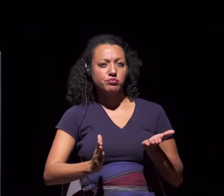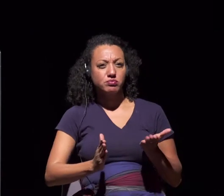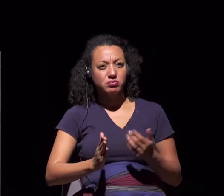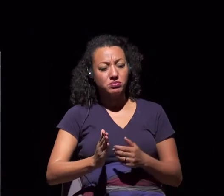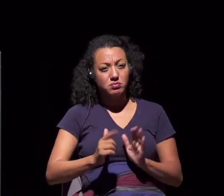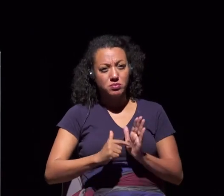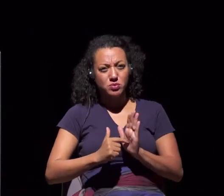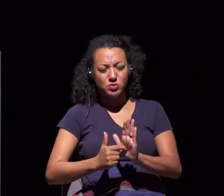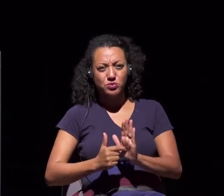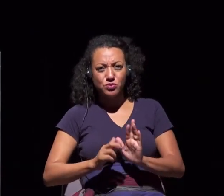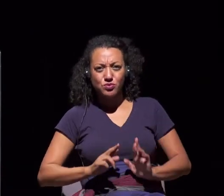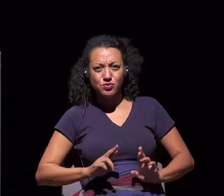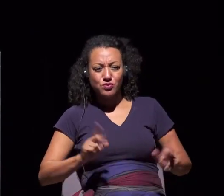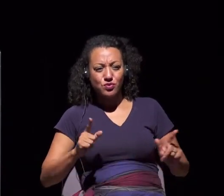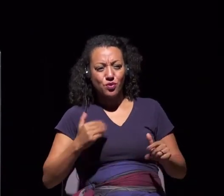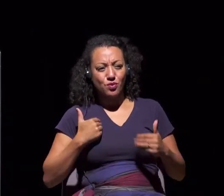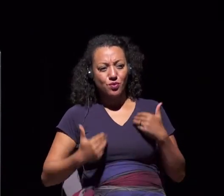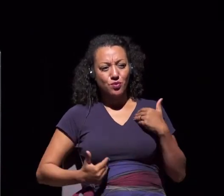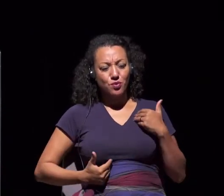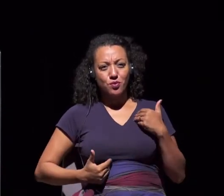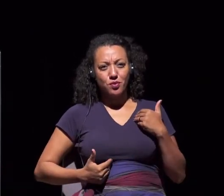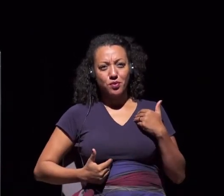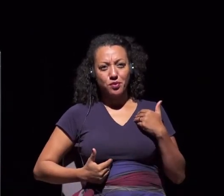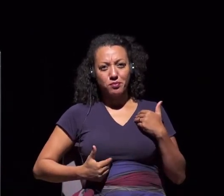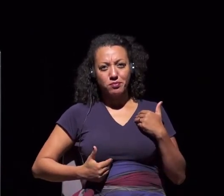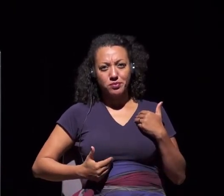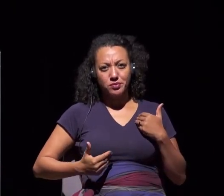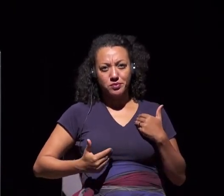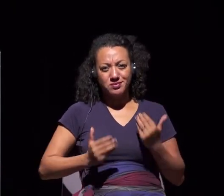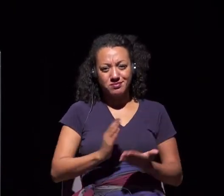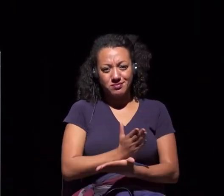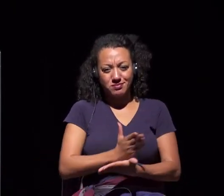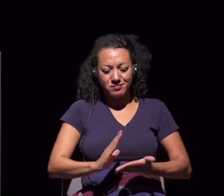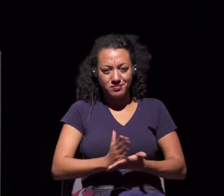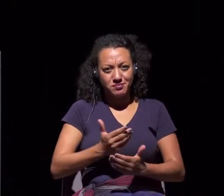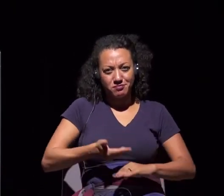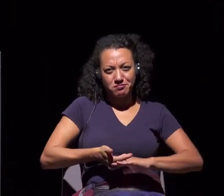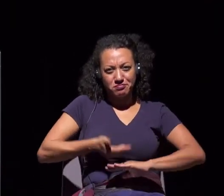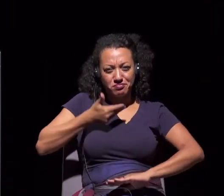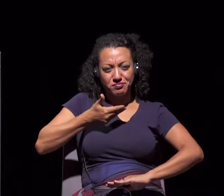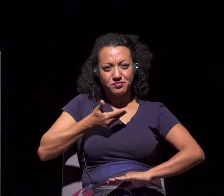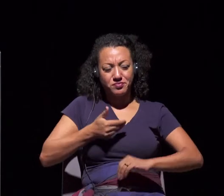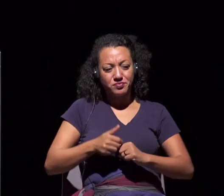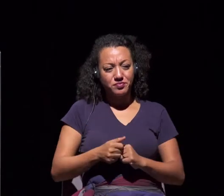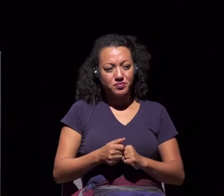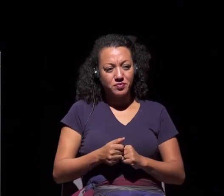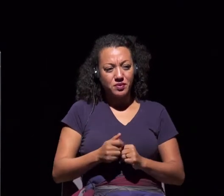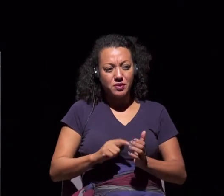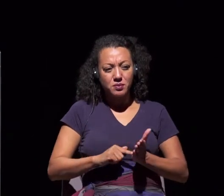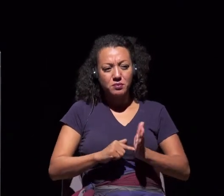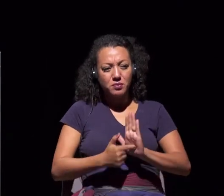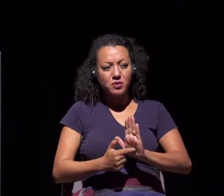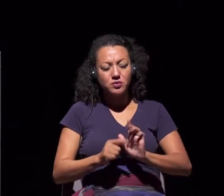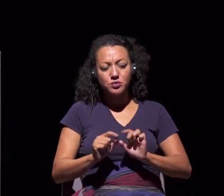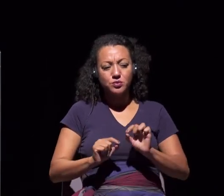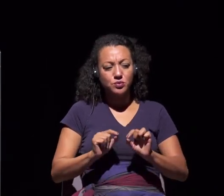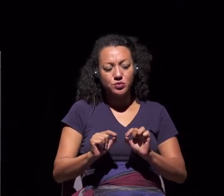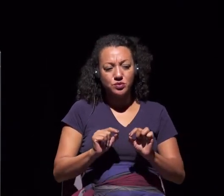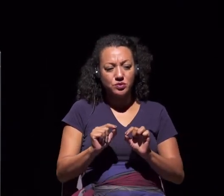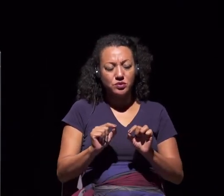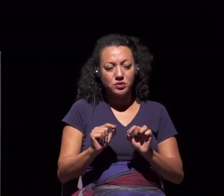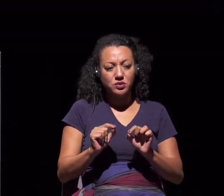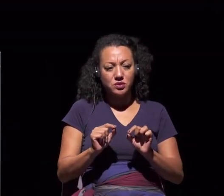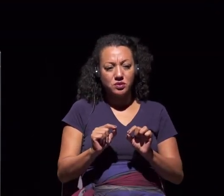body, whose sutures metaphorically describe the impossibility of being integrally